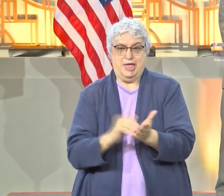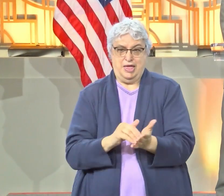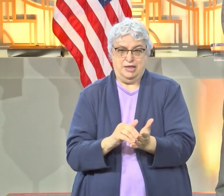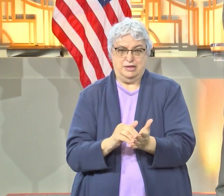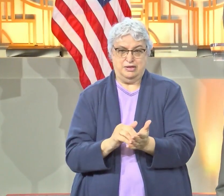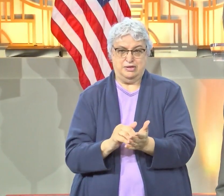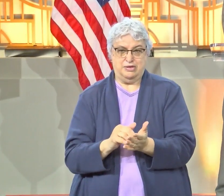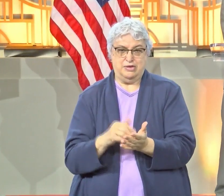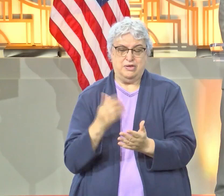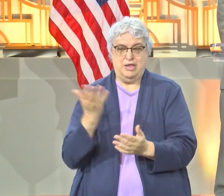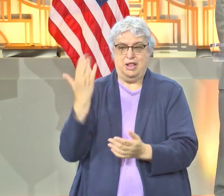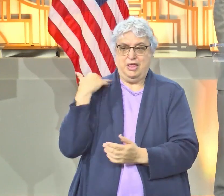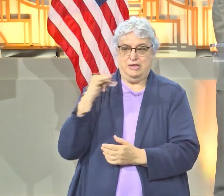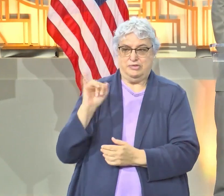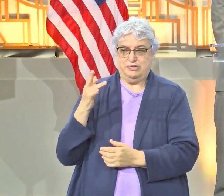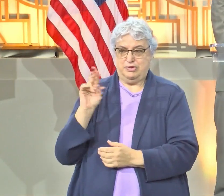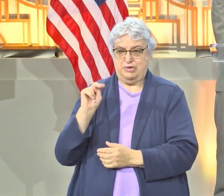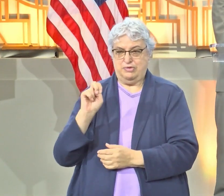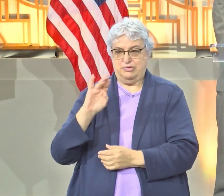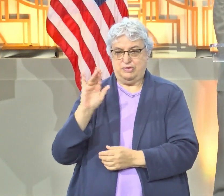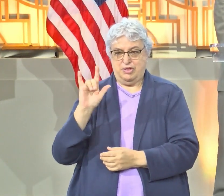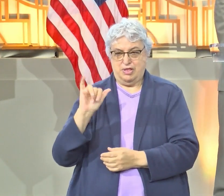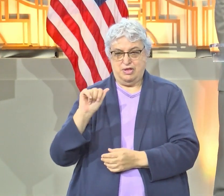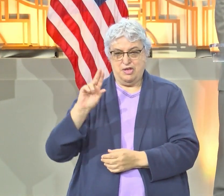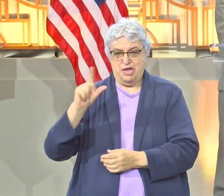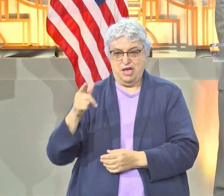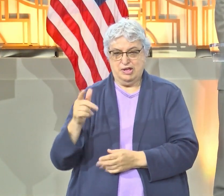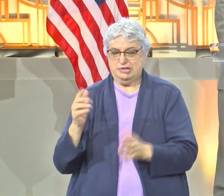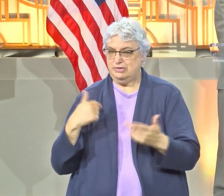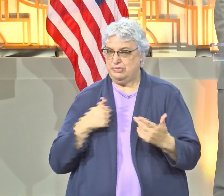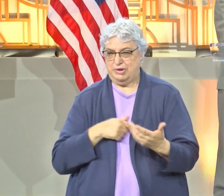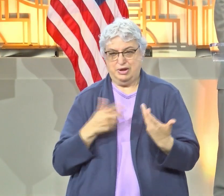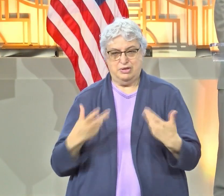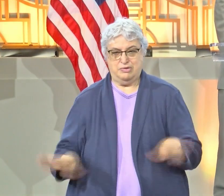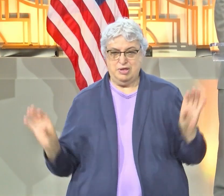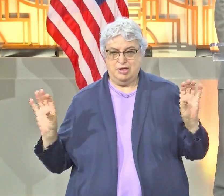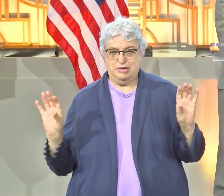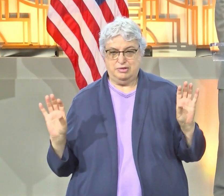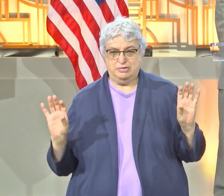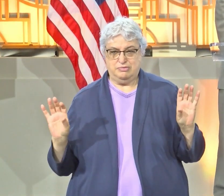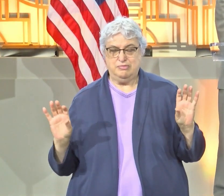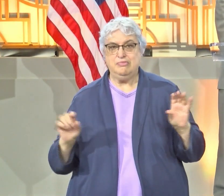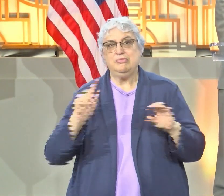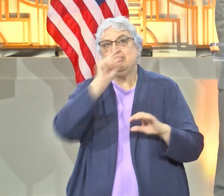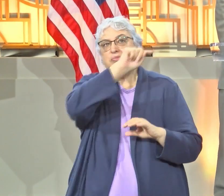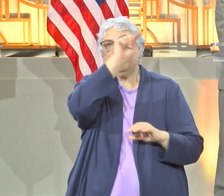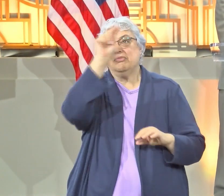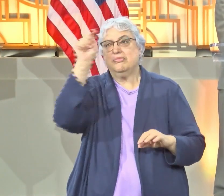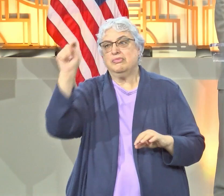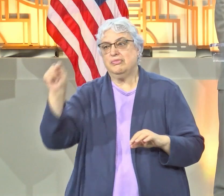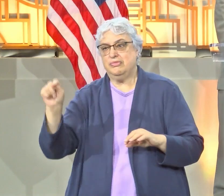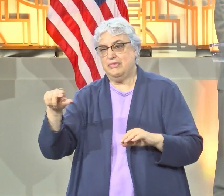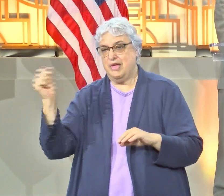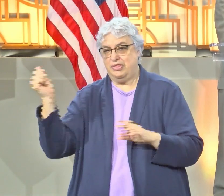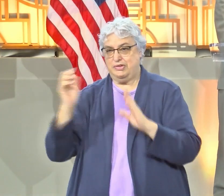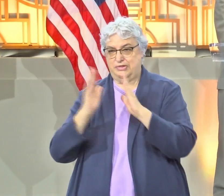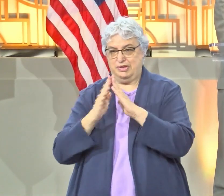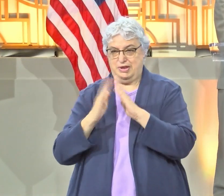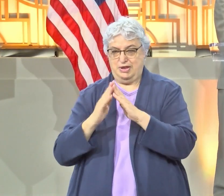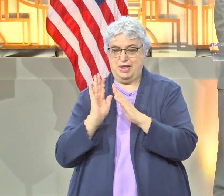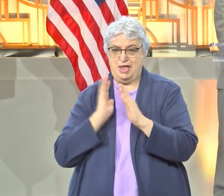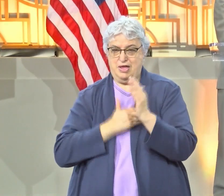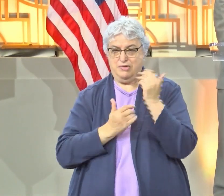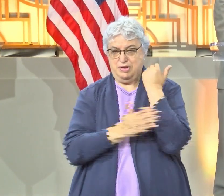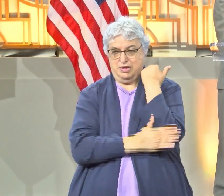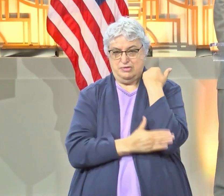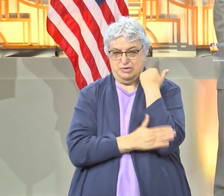we experienced in June, July, and August, and that others are experiencing in other cities throughout our